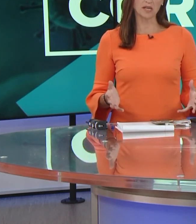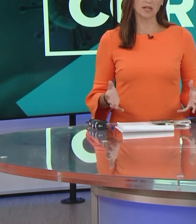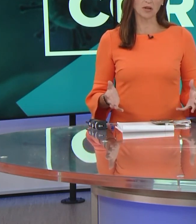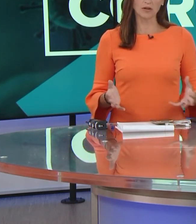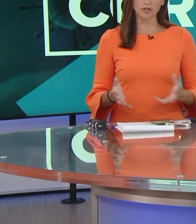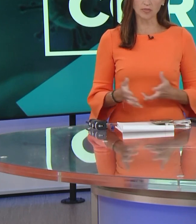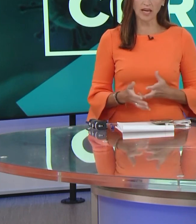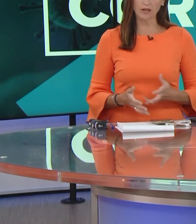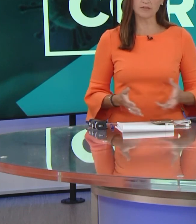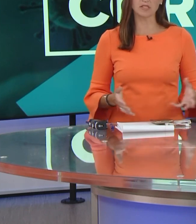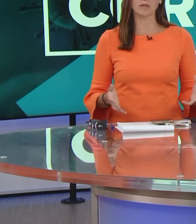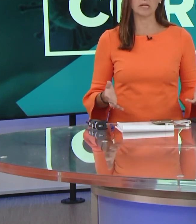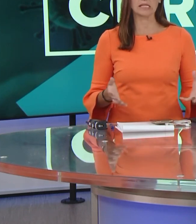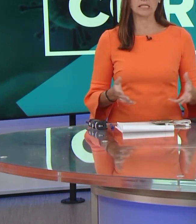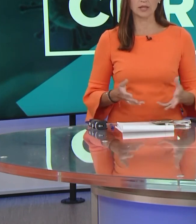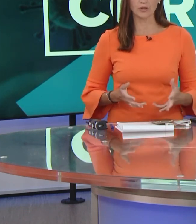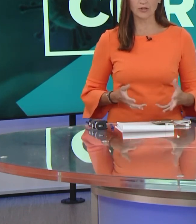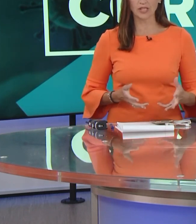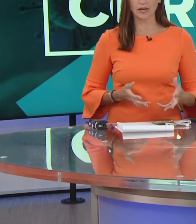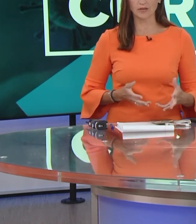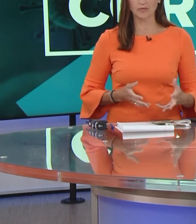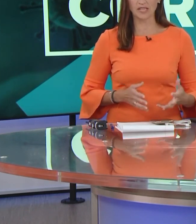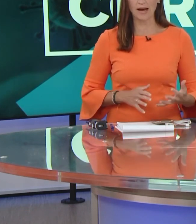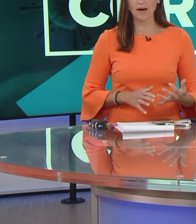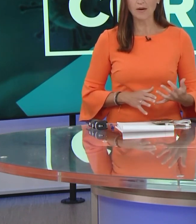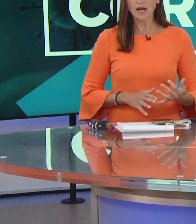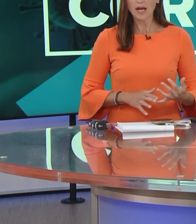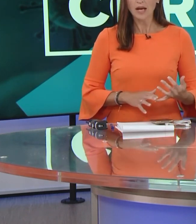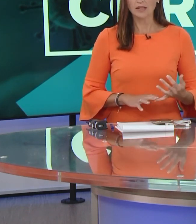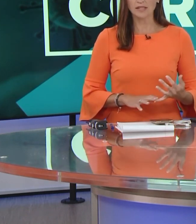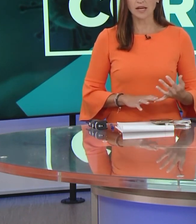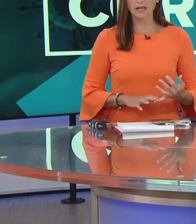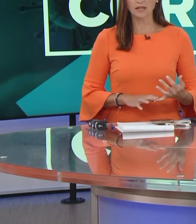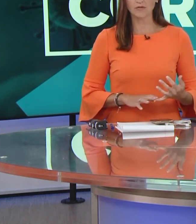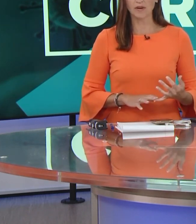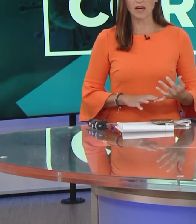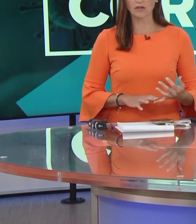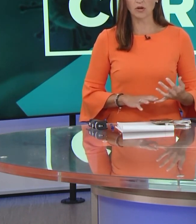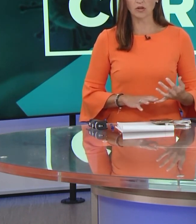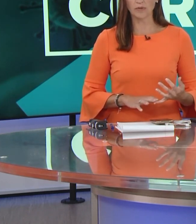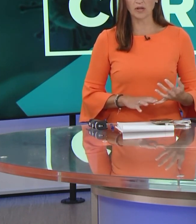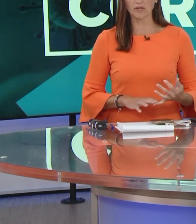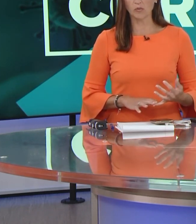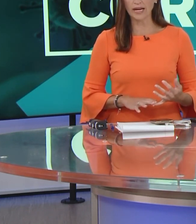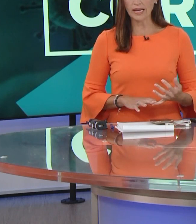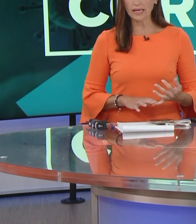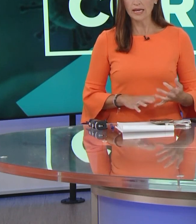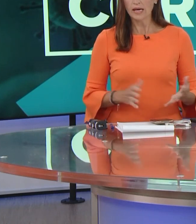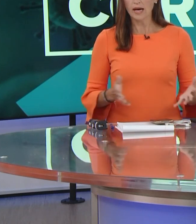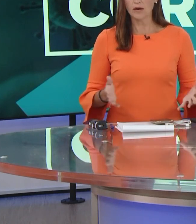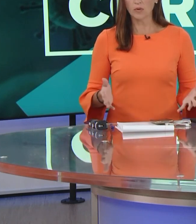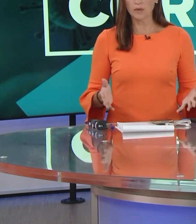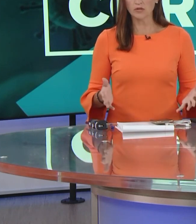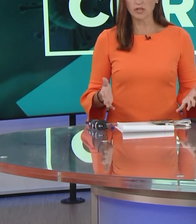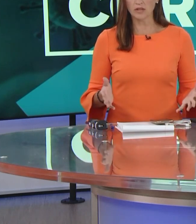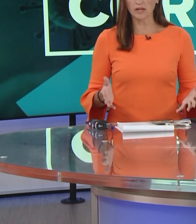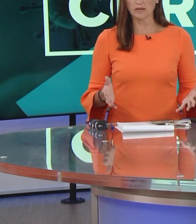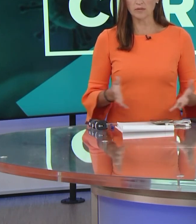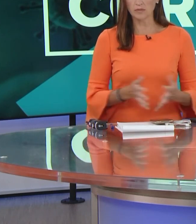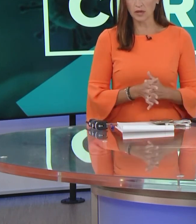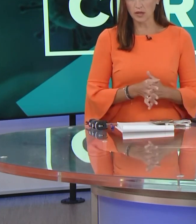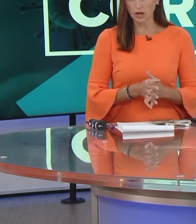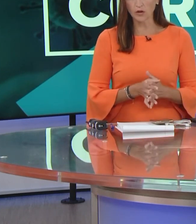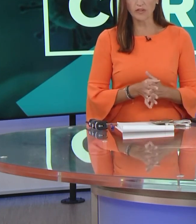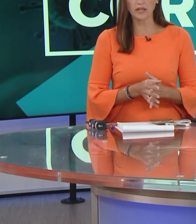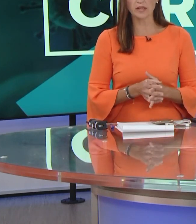restrictions in long-term care facilities, the nursing homes. Now, instead of a longer period of waiting when there's